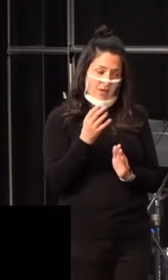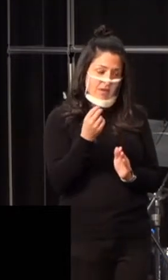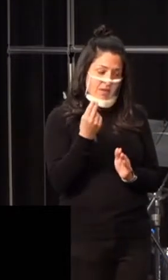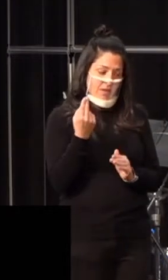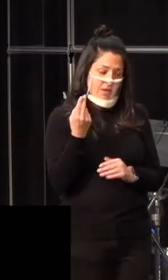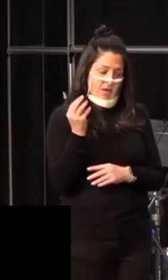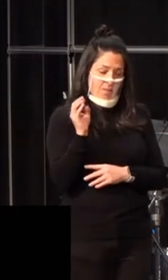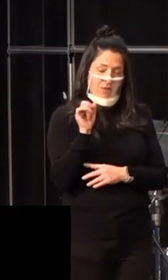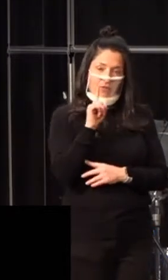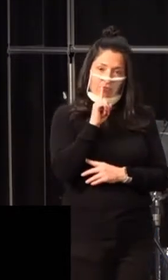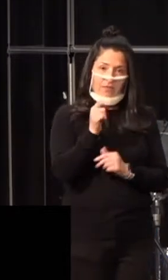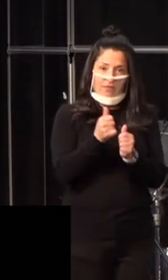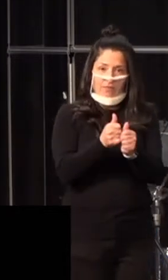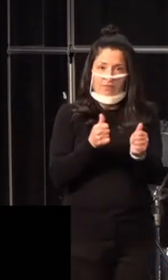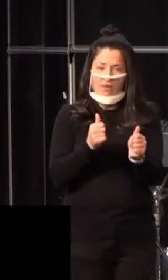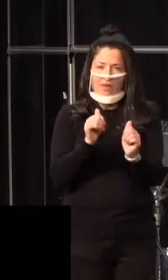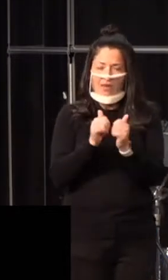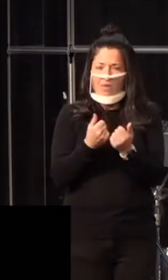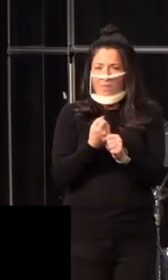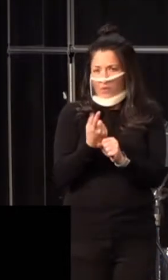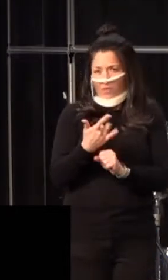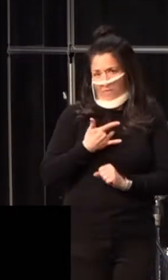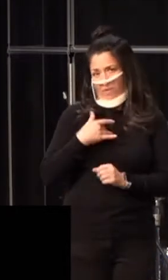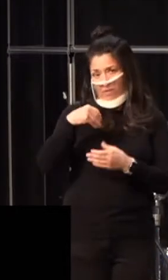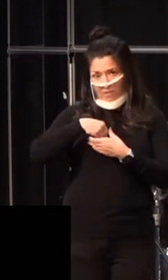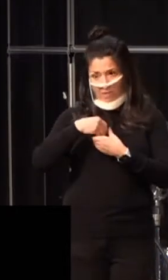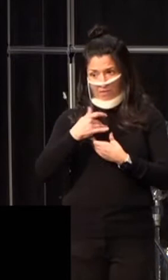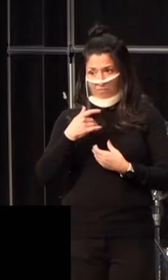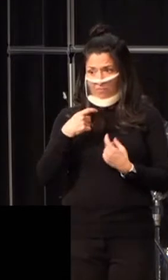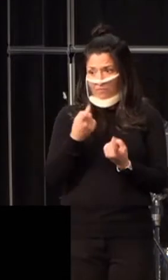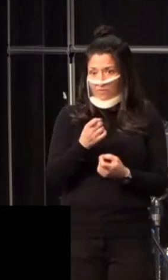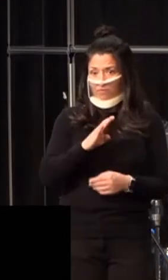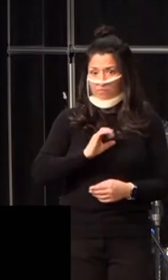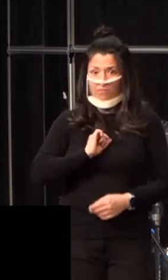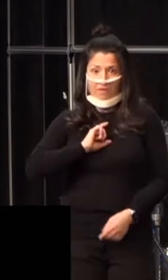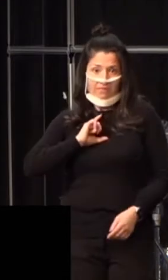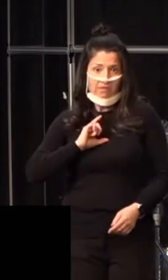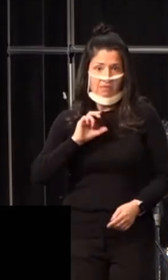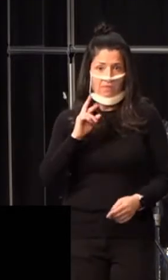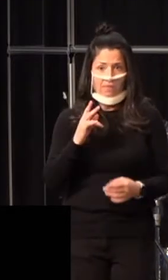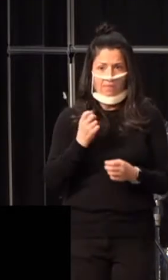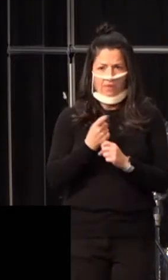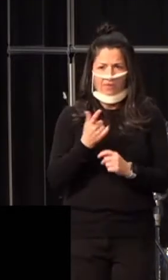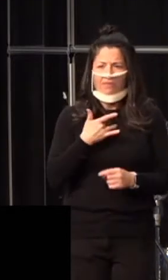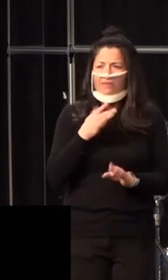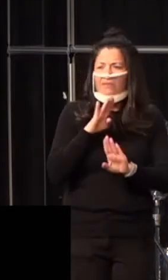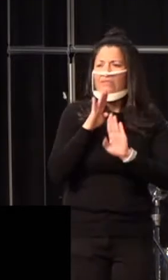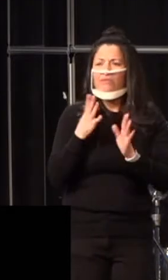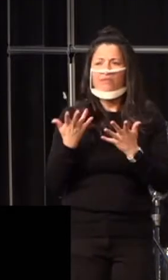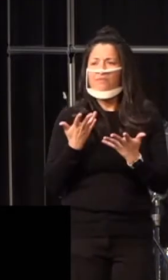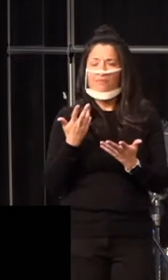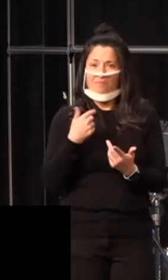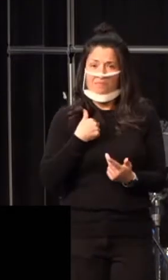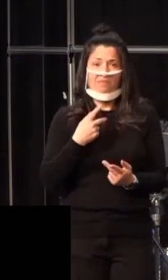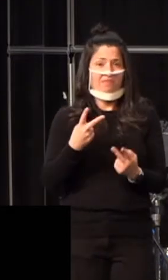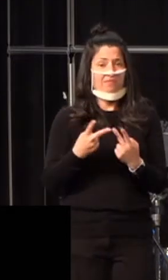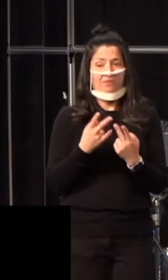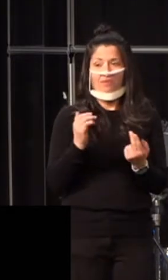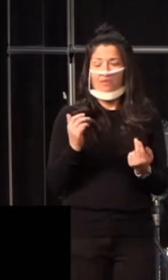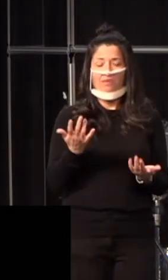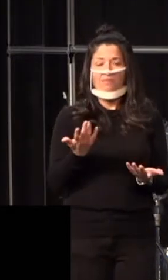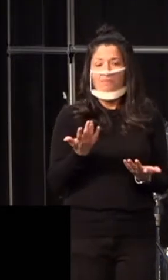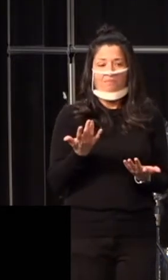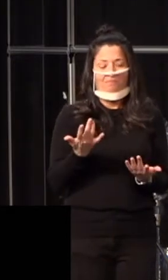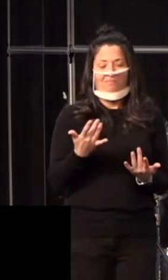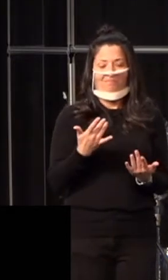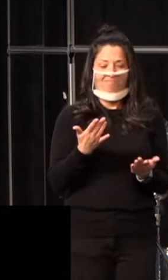How does that make you feel inside? Does that give you confidence or make you frustrated? I'm very encouraged by Moses